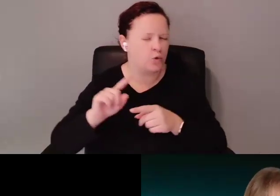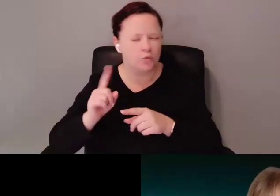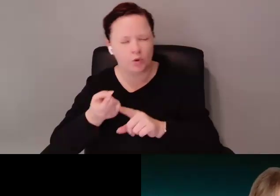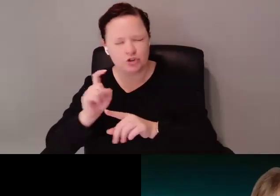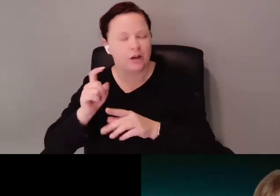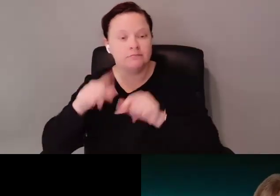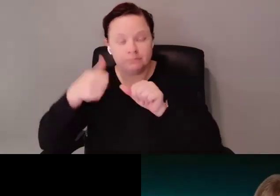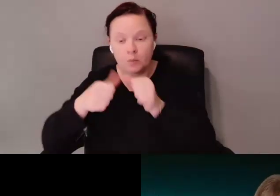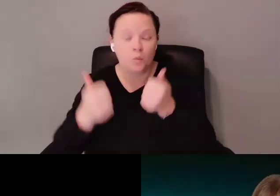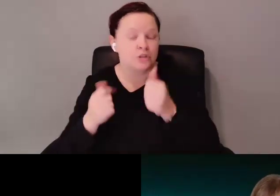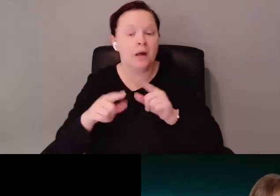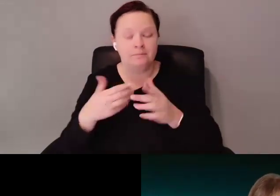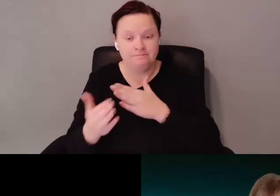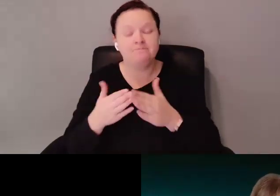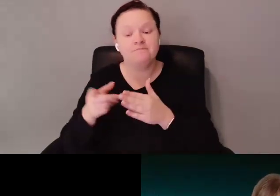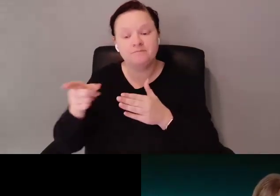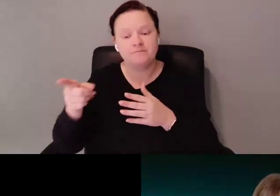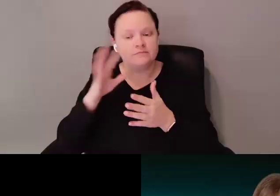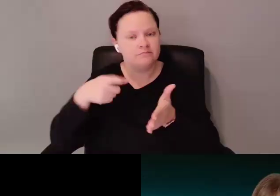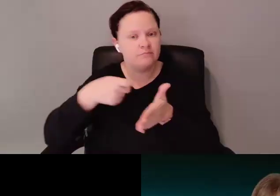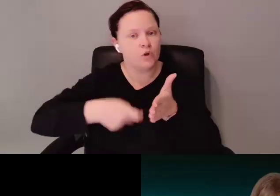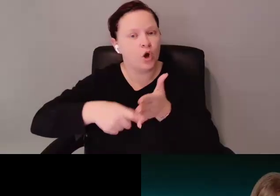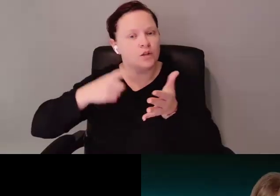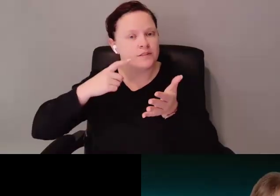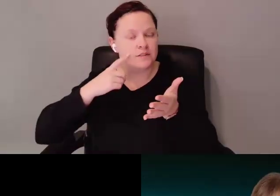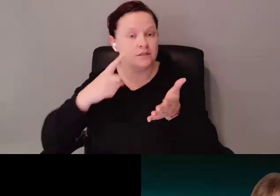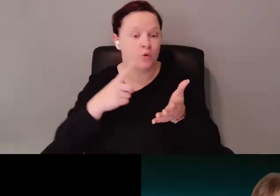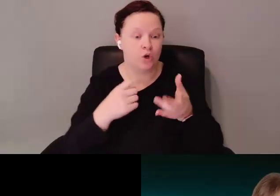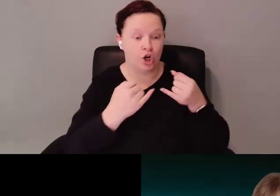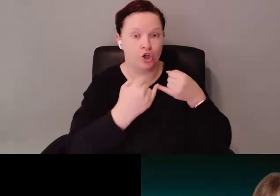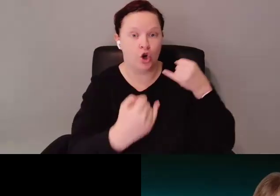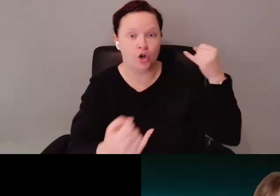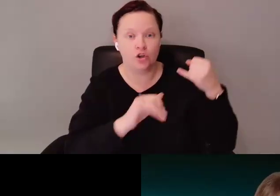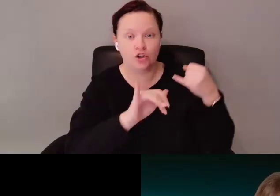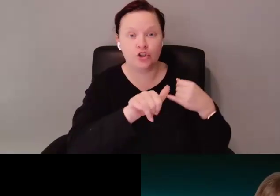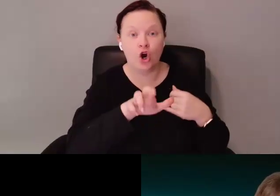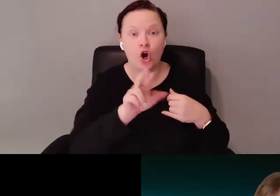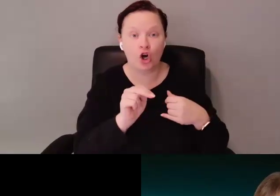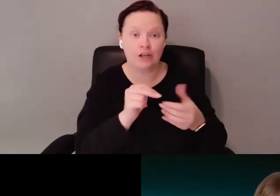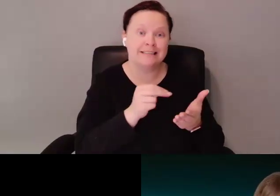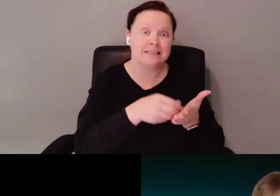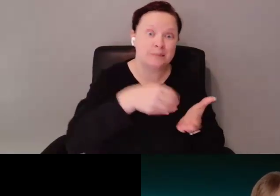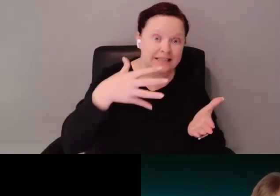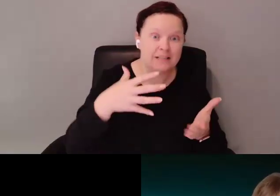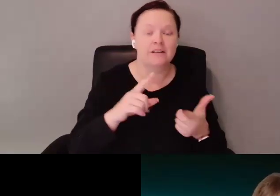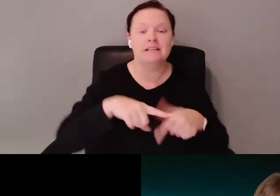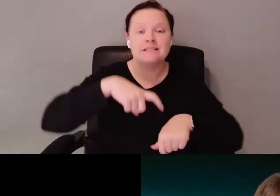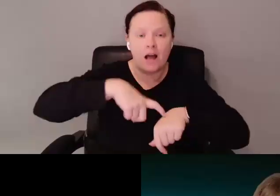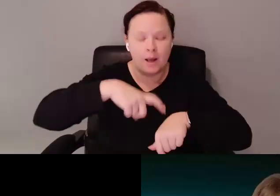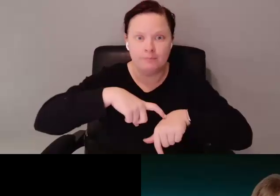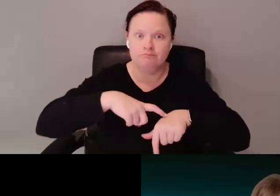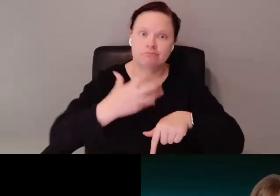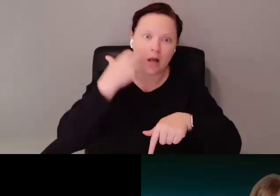doing. But you know, the cost of yarn is expensive and her time or his time.